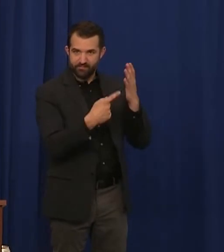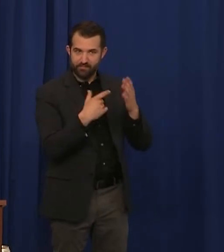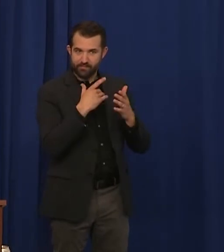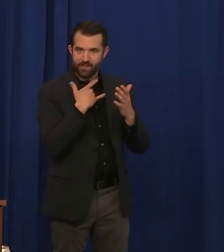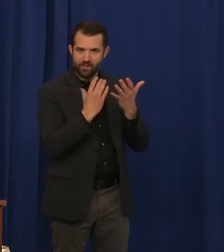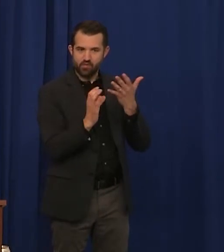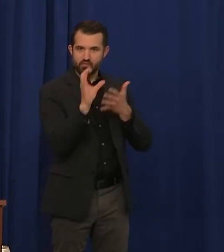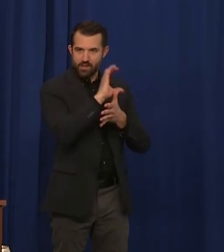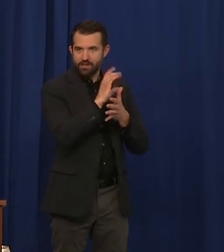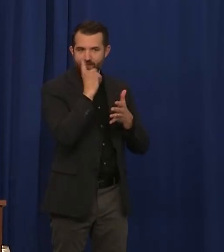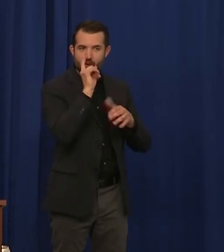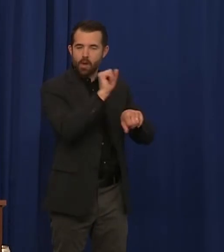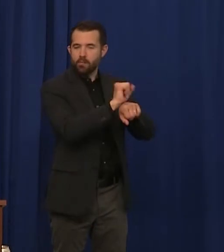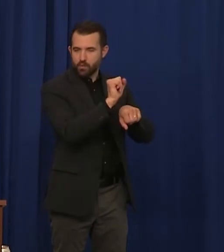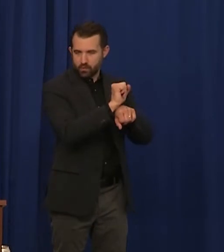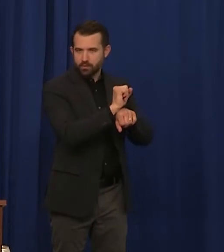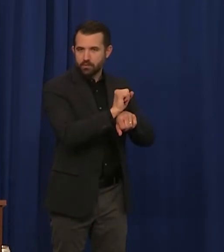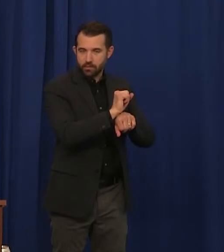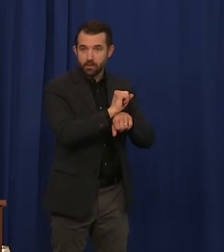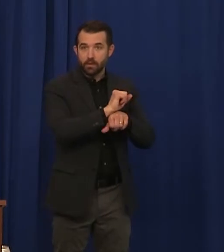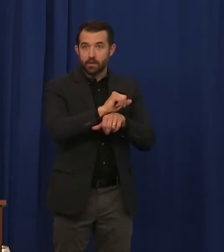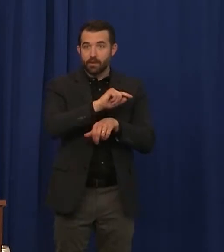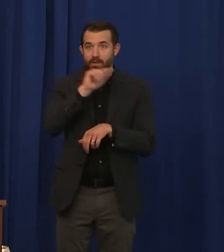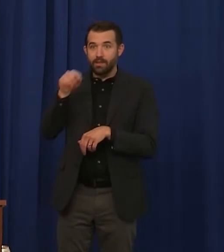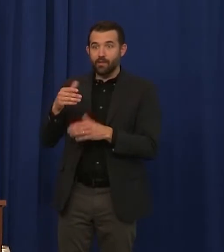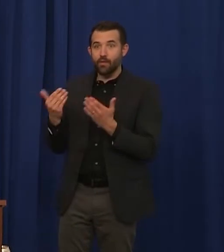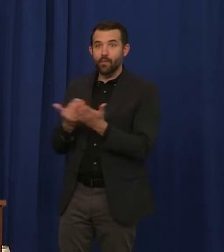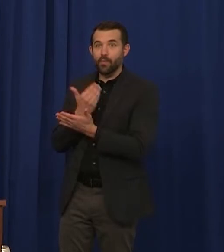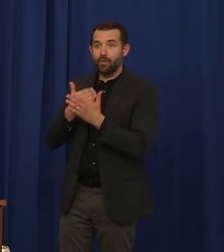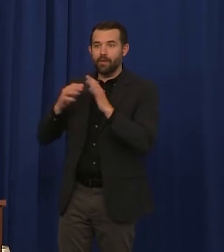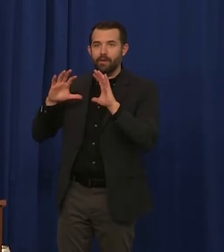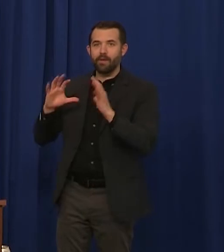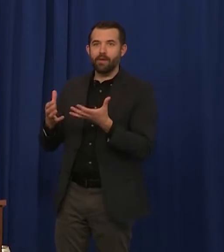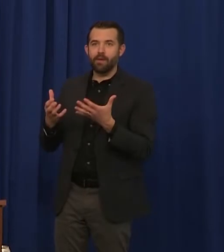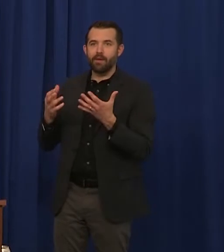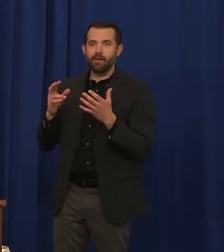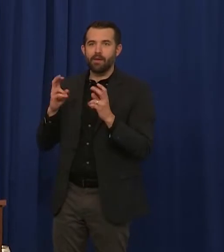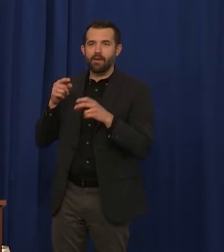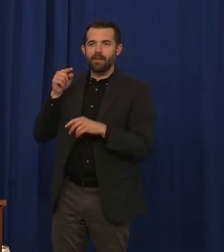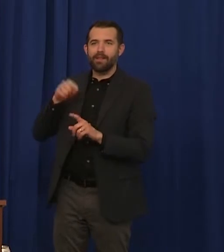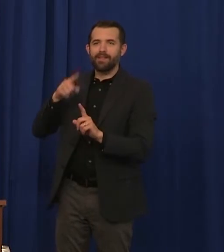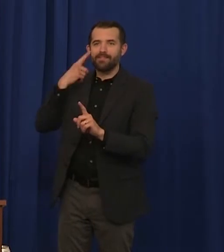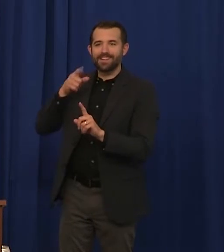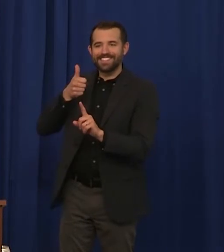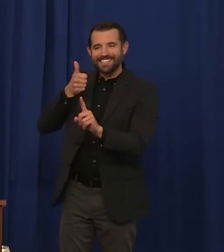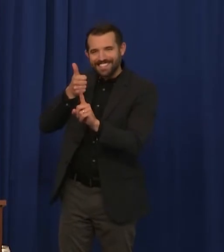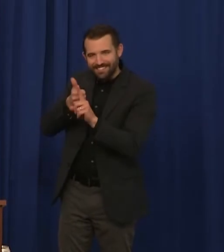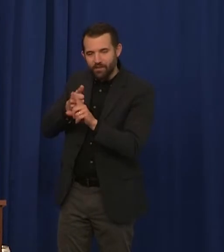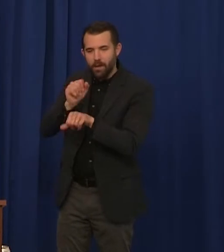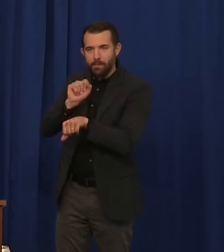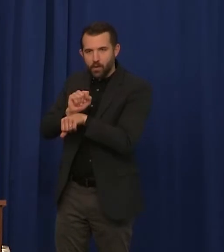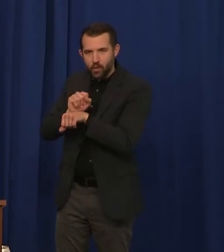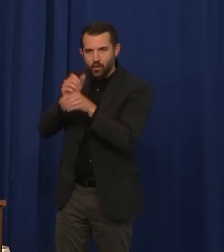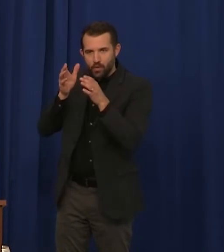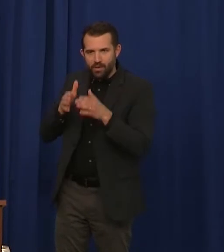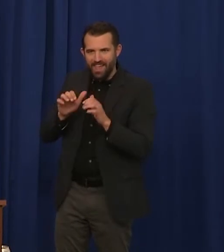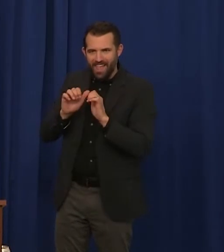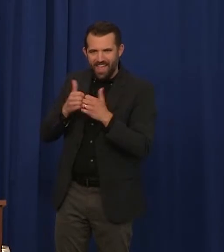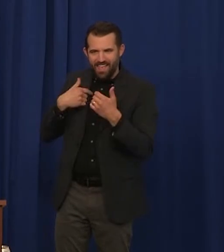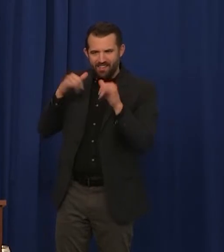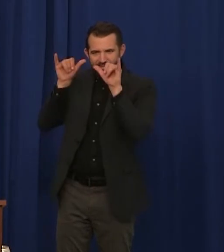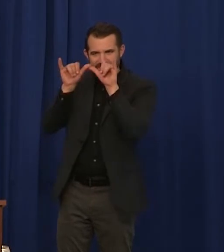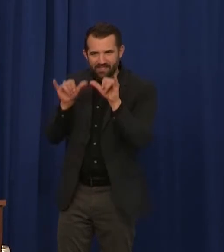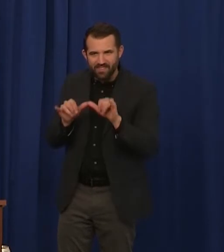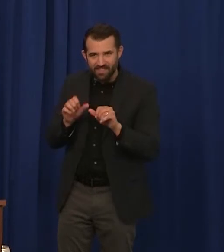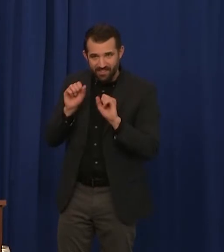cover self-employed people. How do we determine if they are able to work,